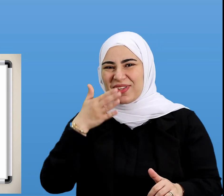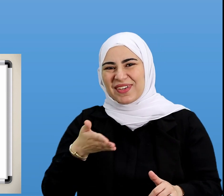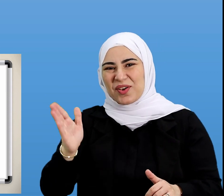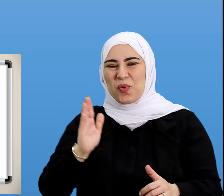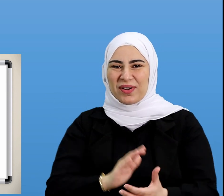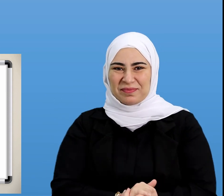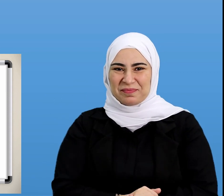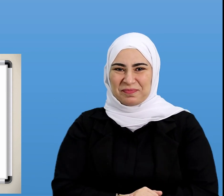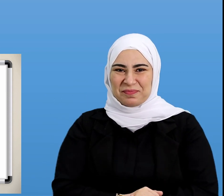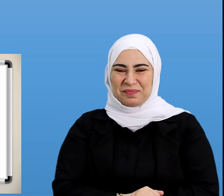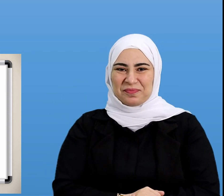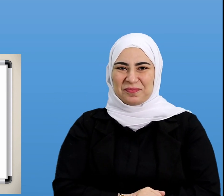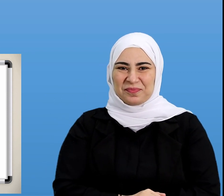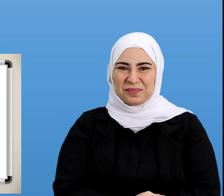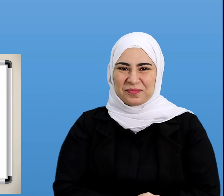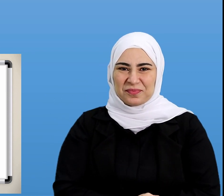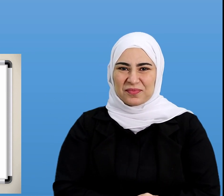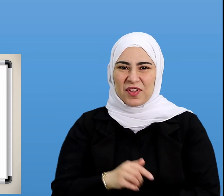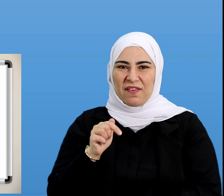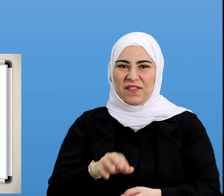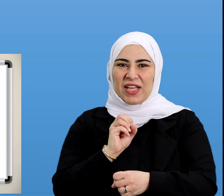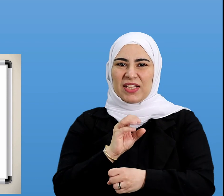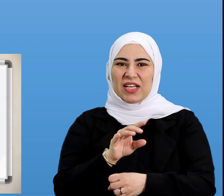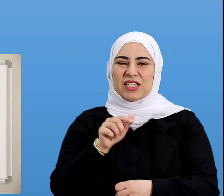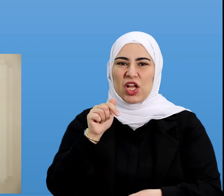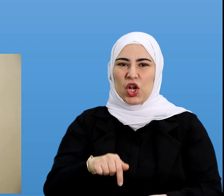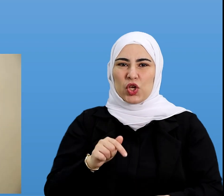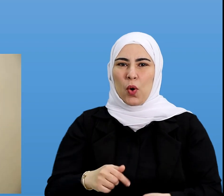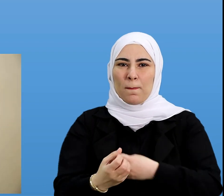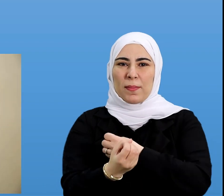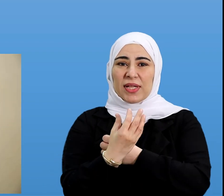looked at the new grammatical points and language functions. Thank you for watching.